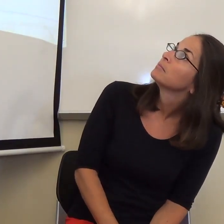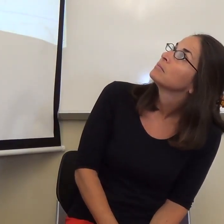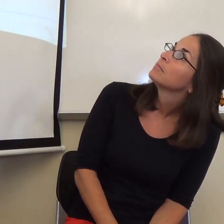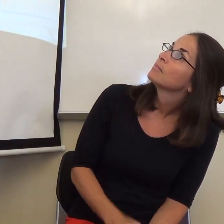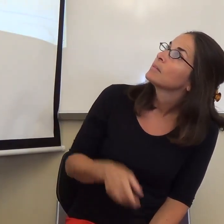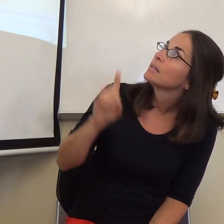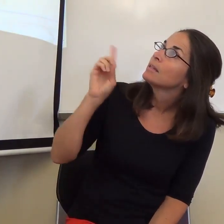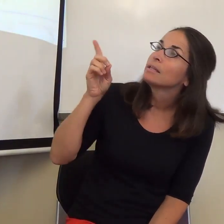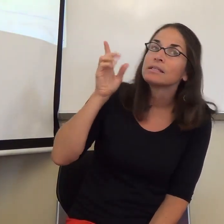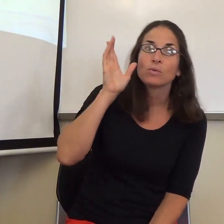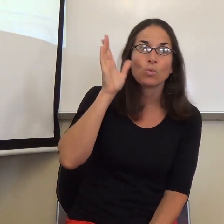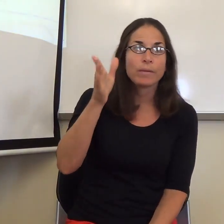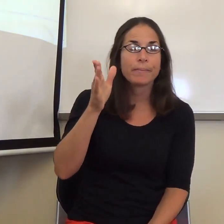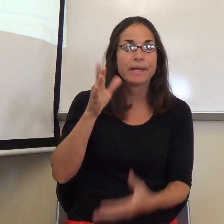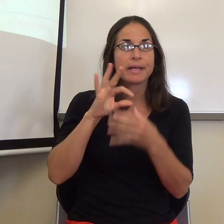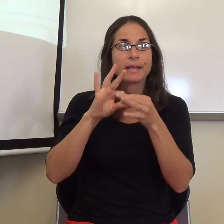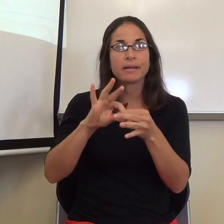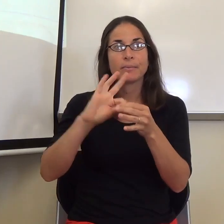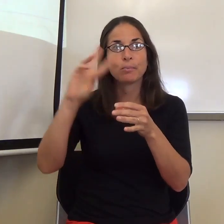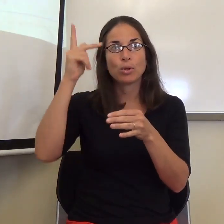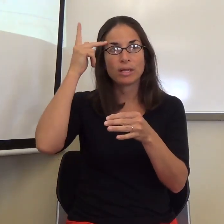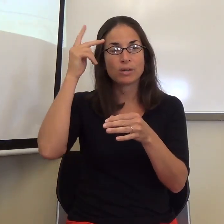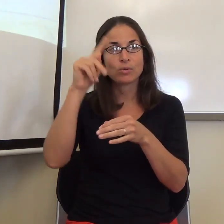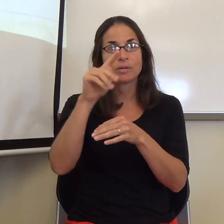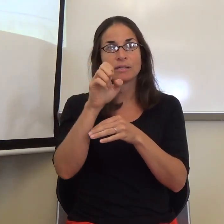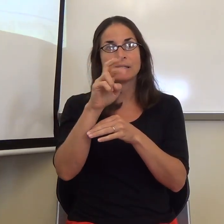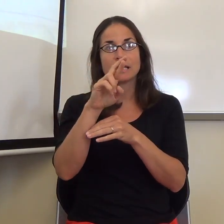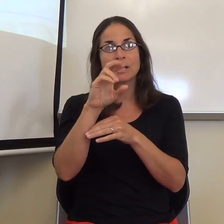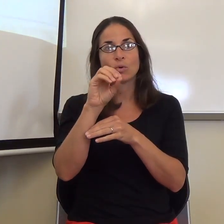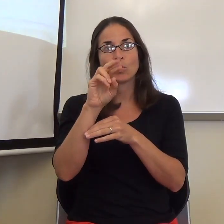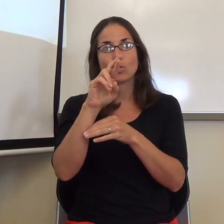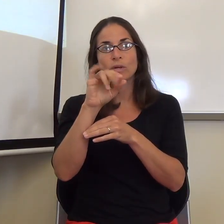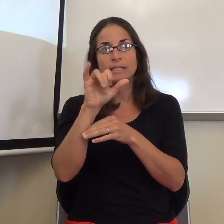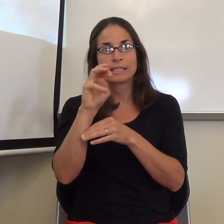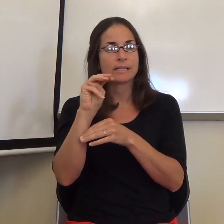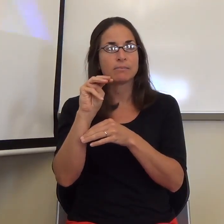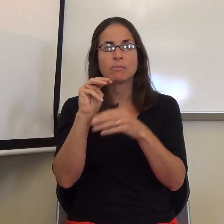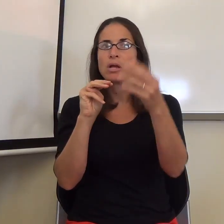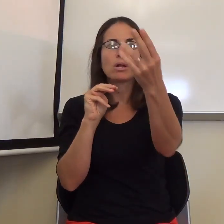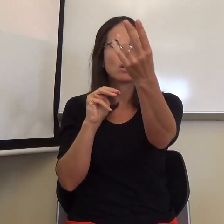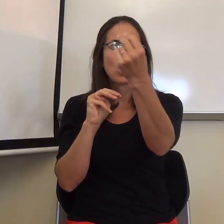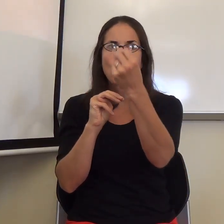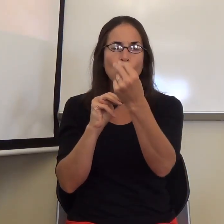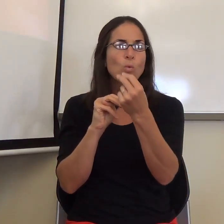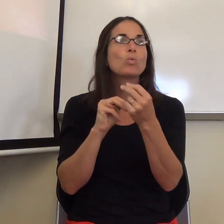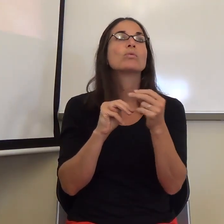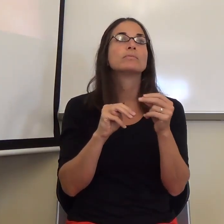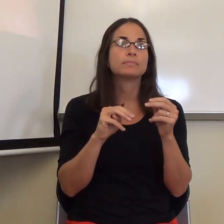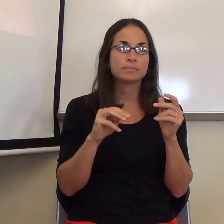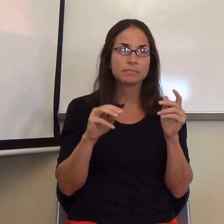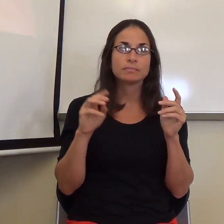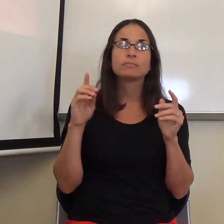political terrorism? No, it's not. No. Okay, so guess what? What's this?